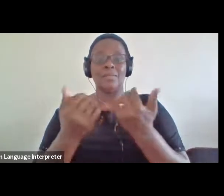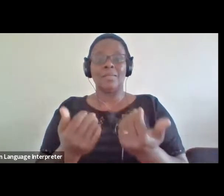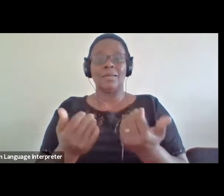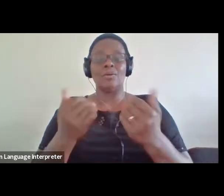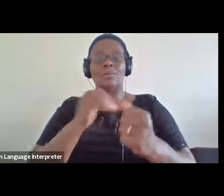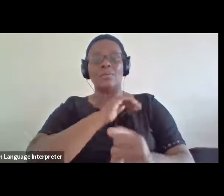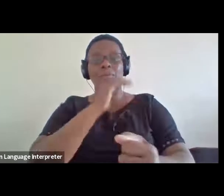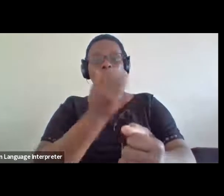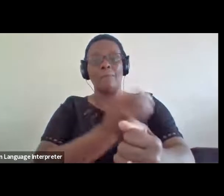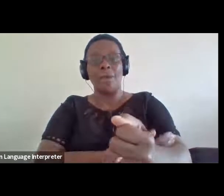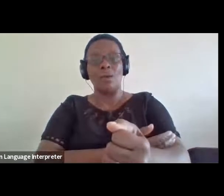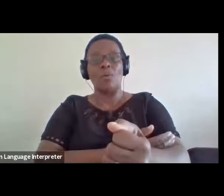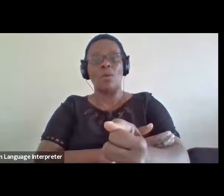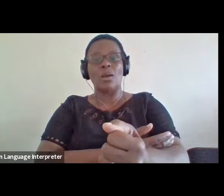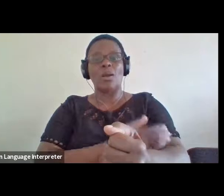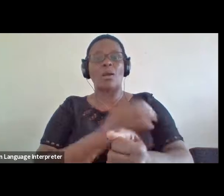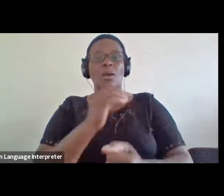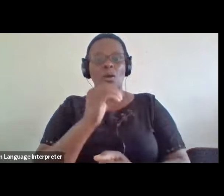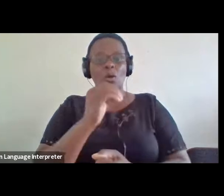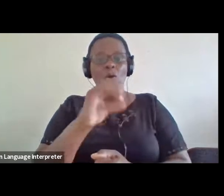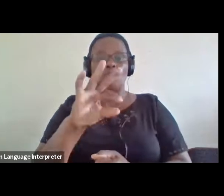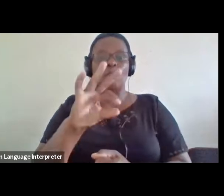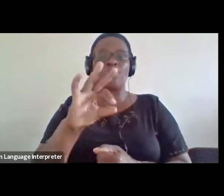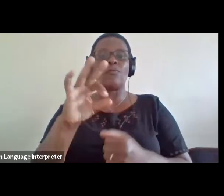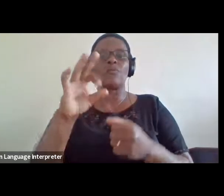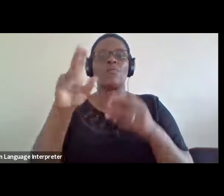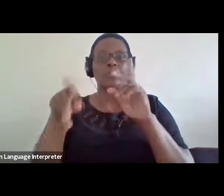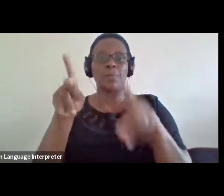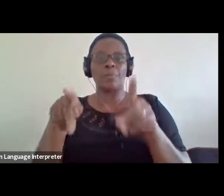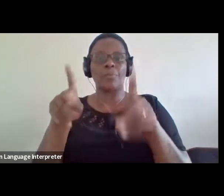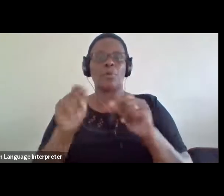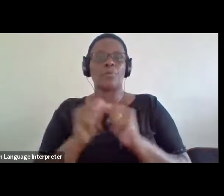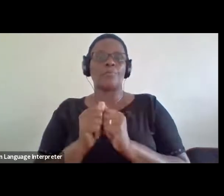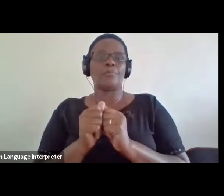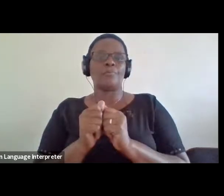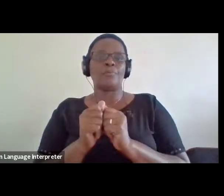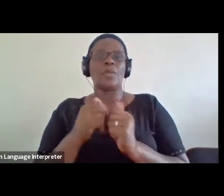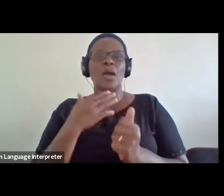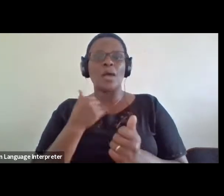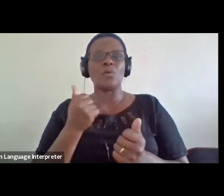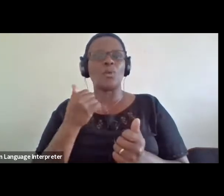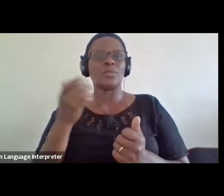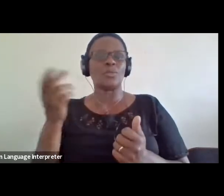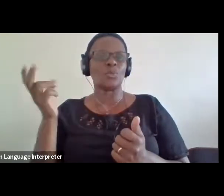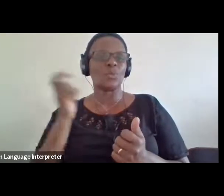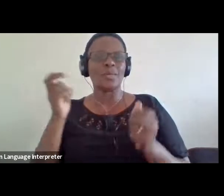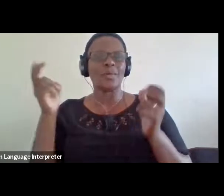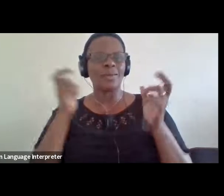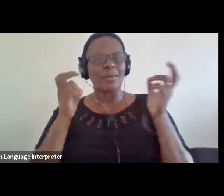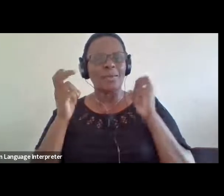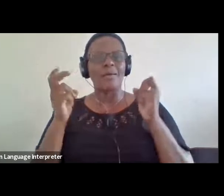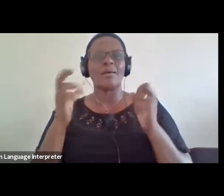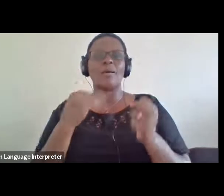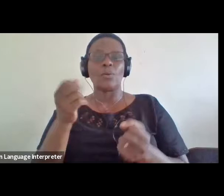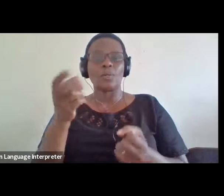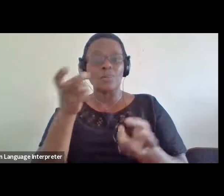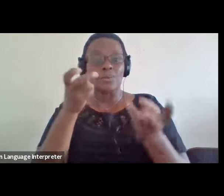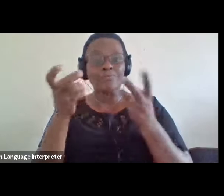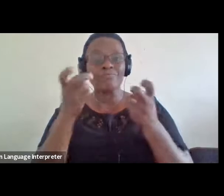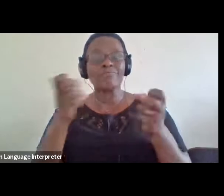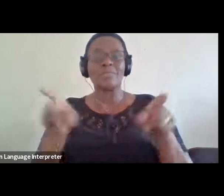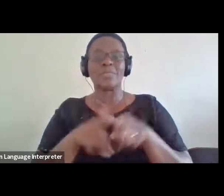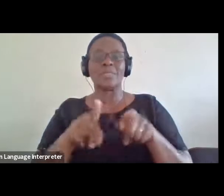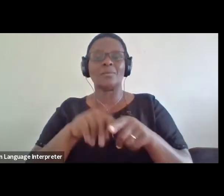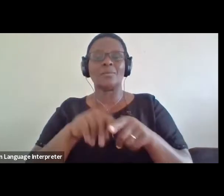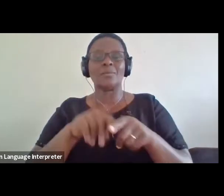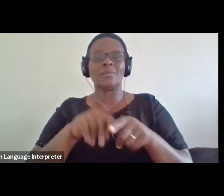the people. I don't want this to be an omnidirectional conversation. I want to hear your thoughts and empower you guys to speak your minds and